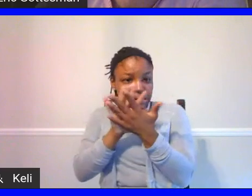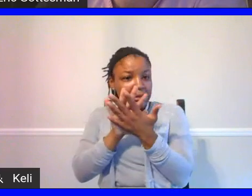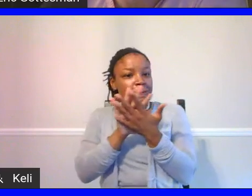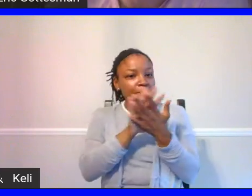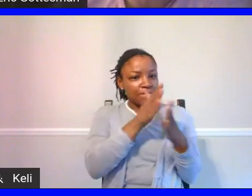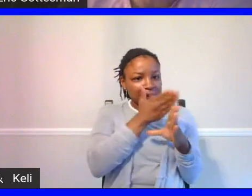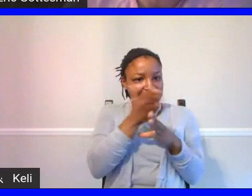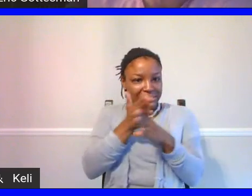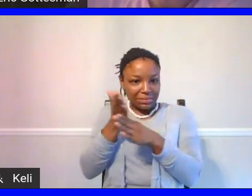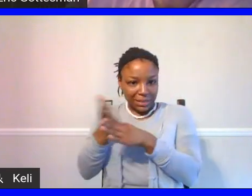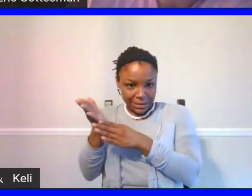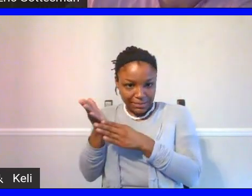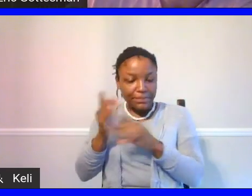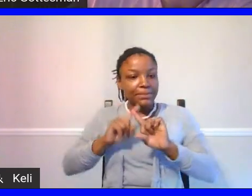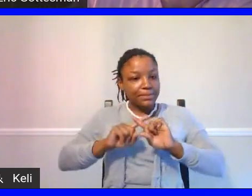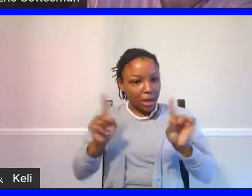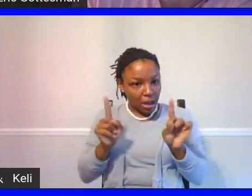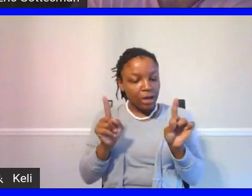So